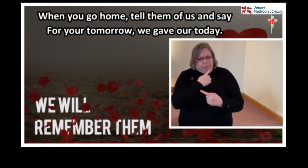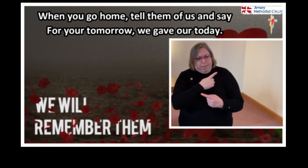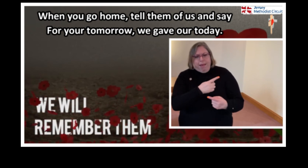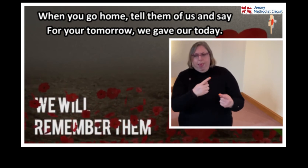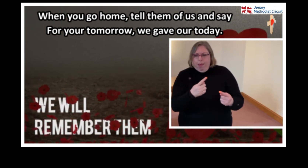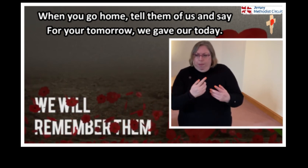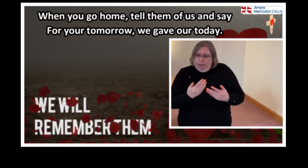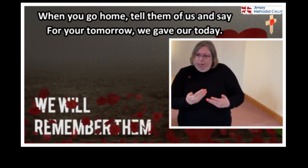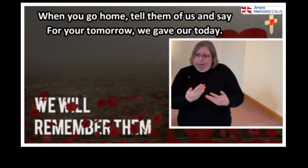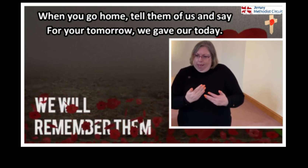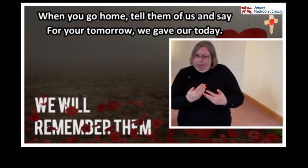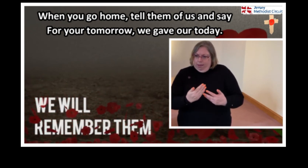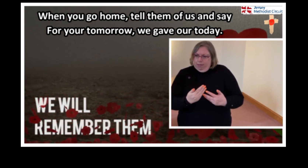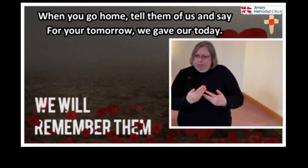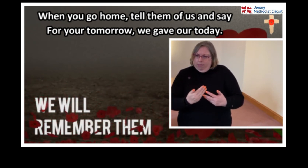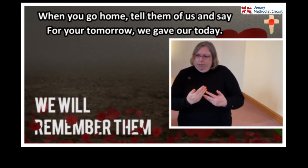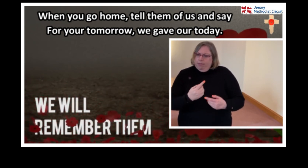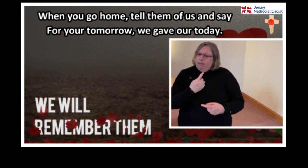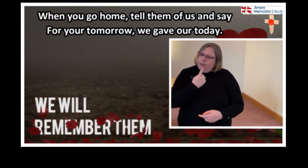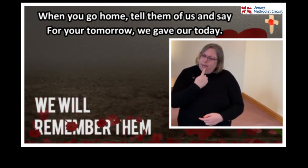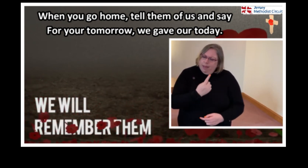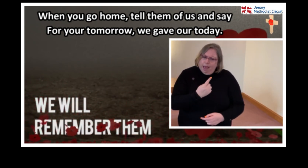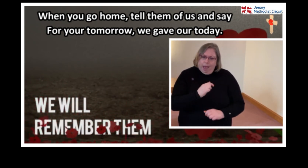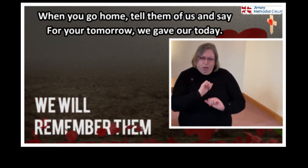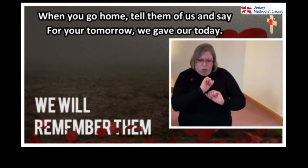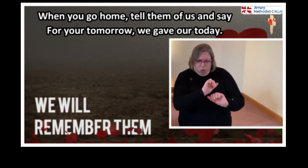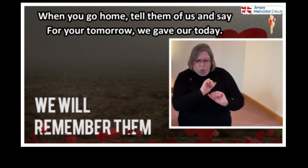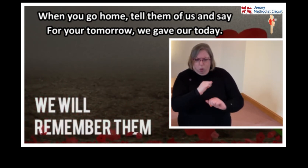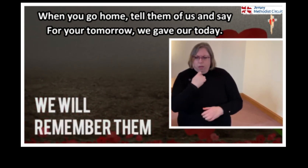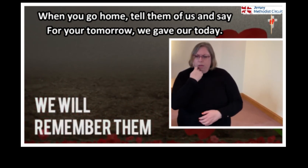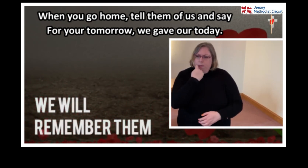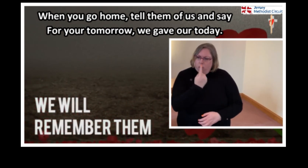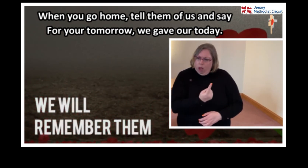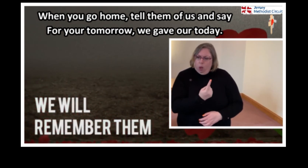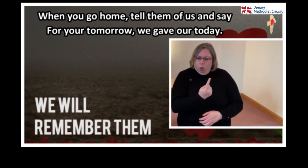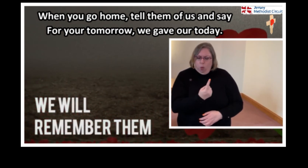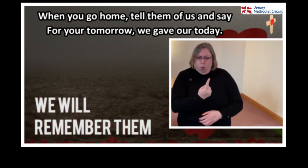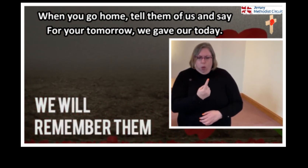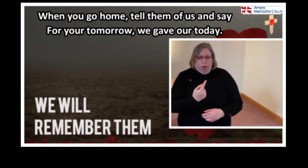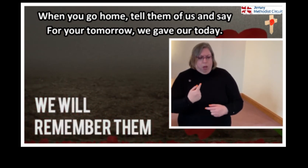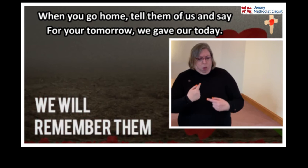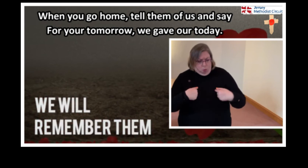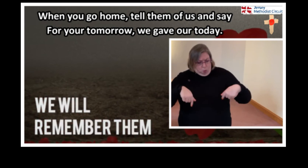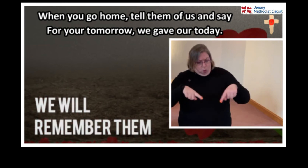Tell them of us and say, for your tomorrow,